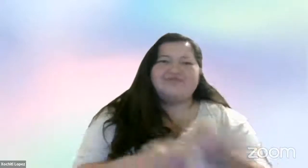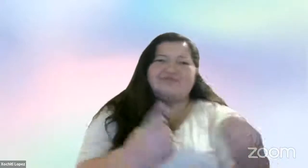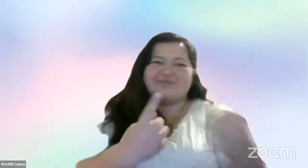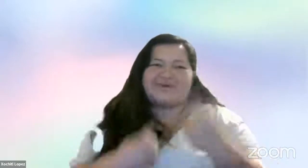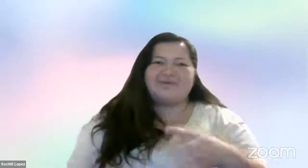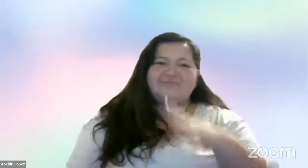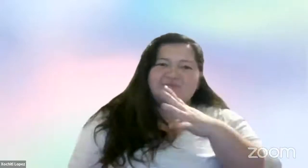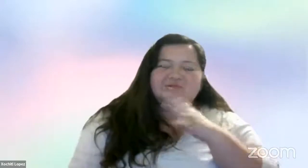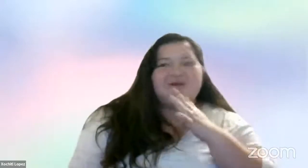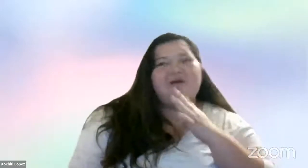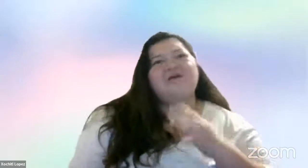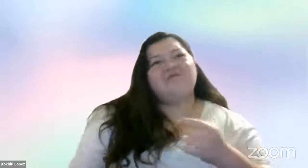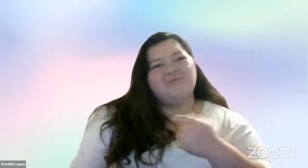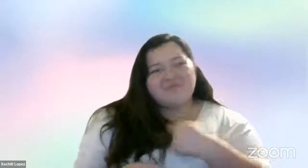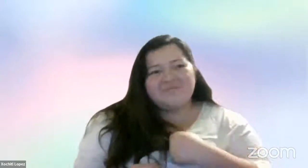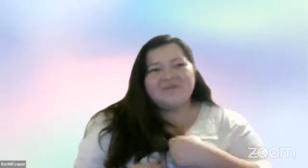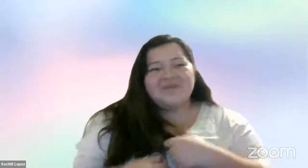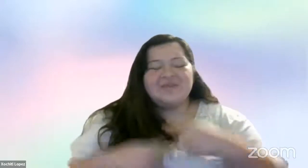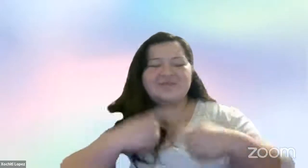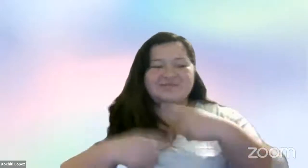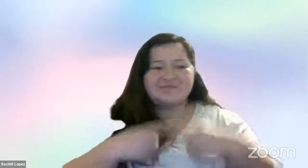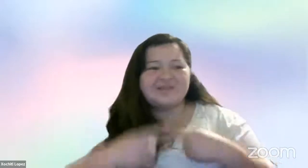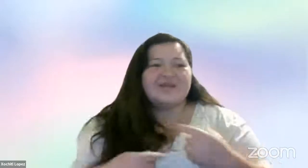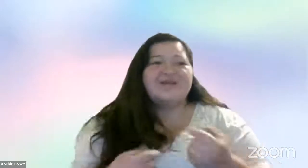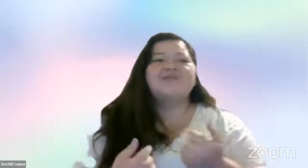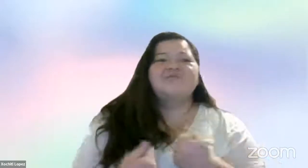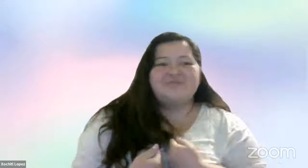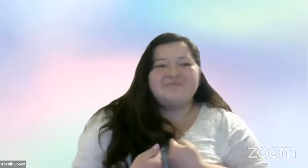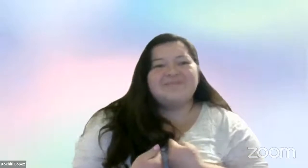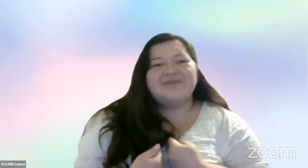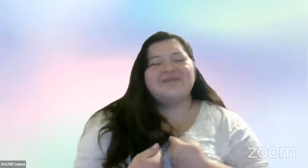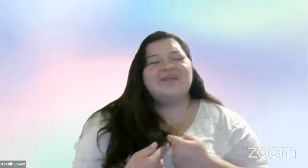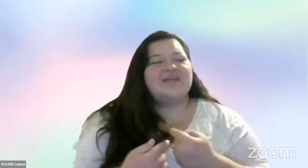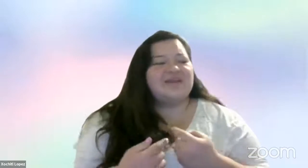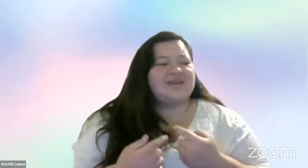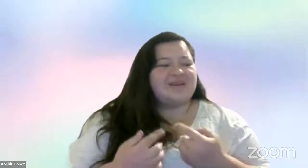I want my brothers to come and to talk with me and sign with me.